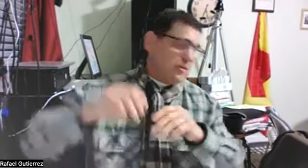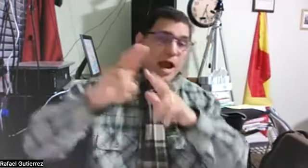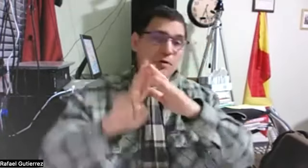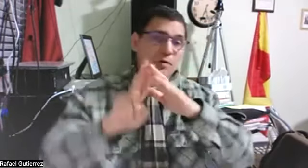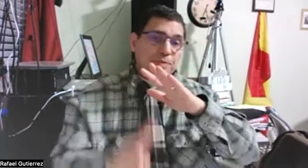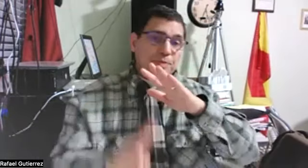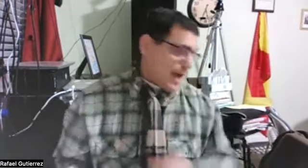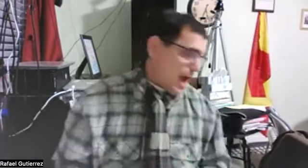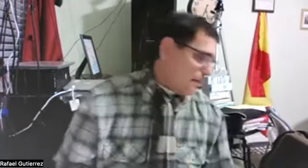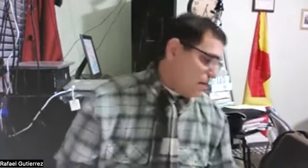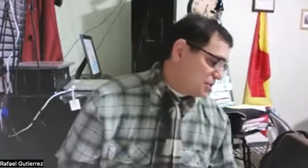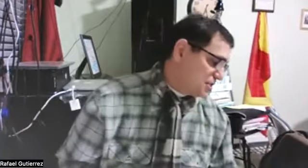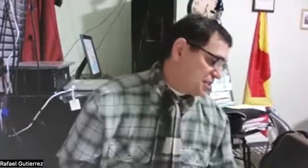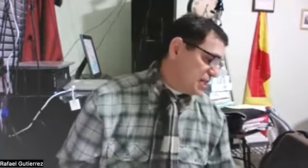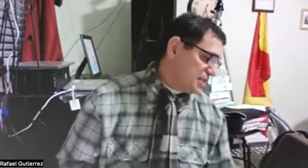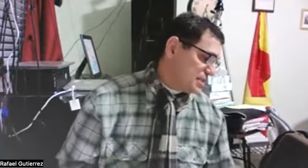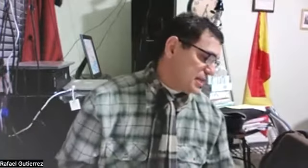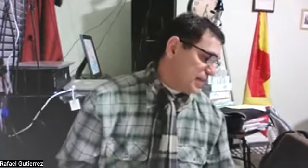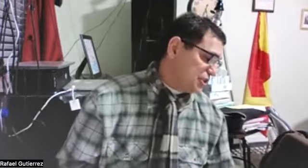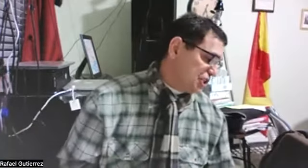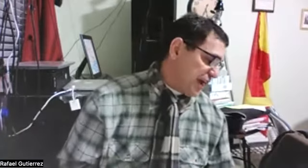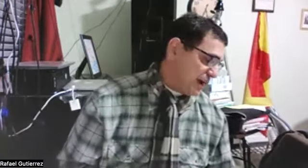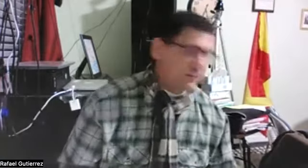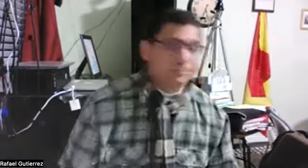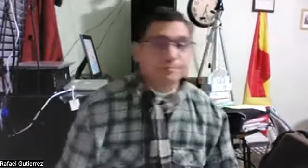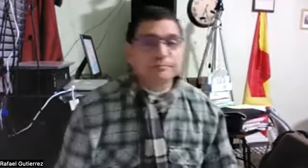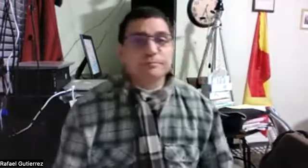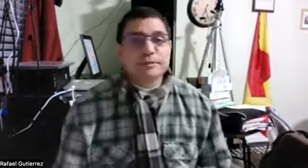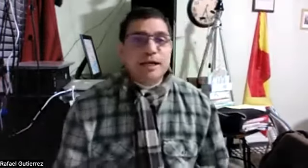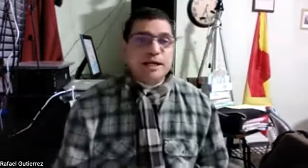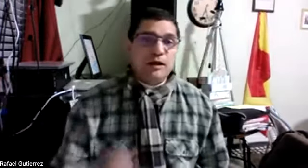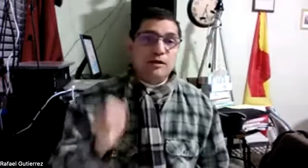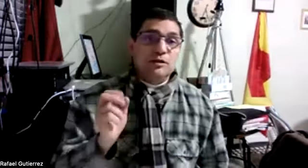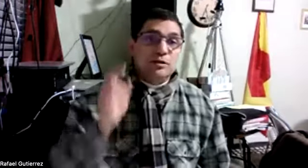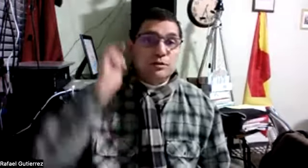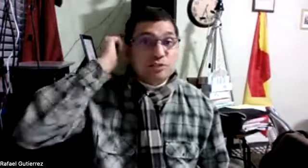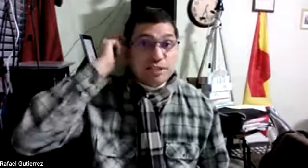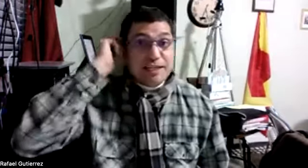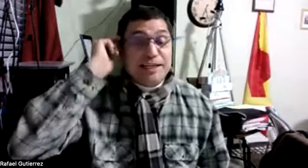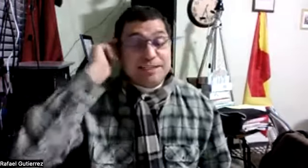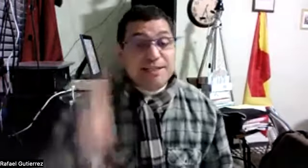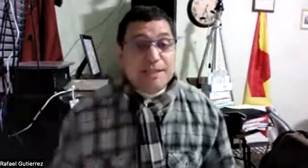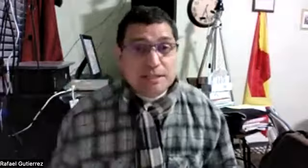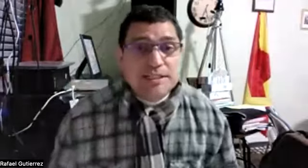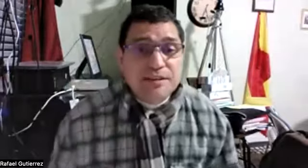Drown. How about seat and chair? Now, sit is a